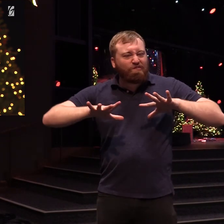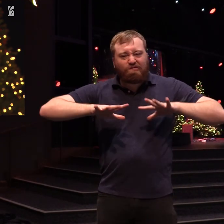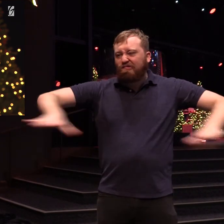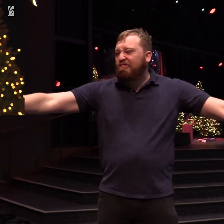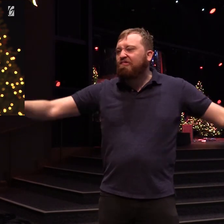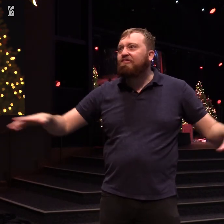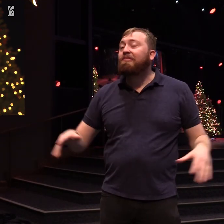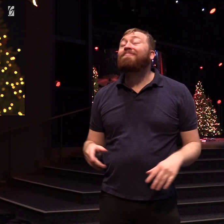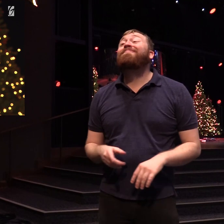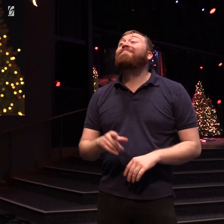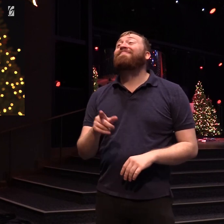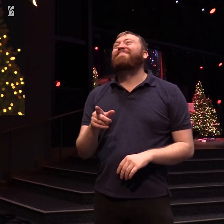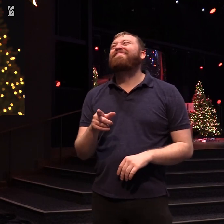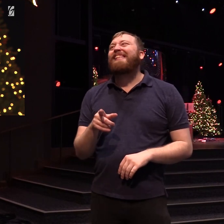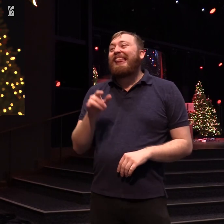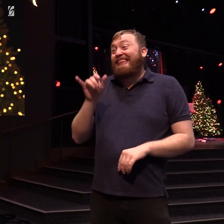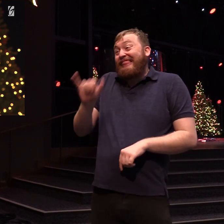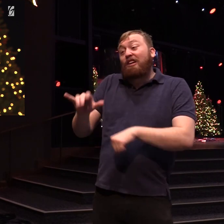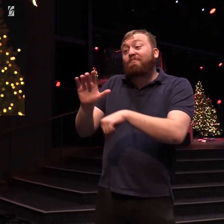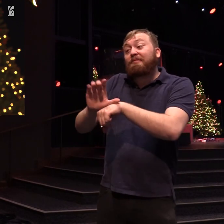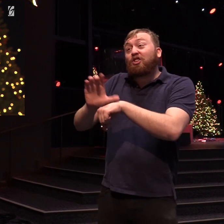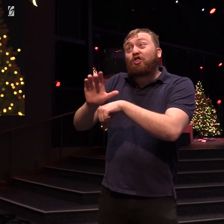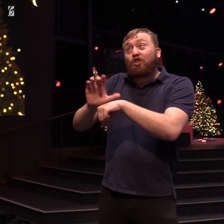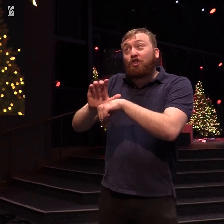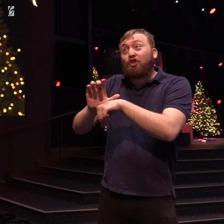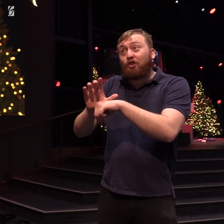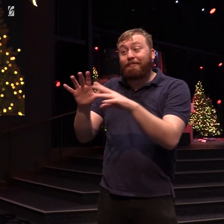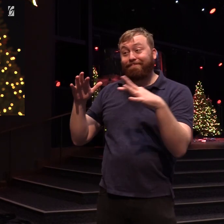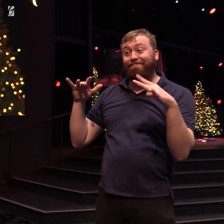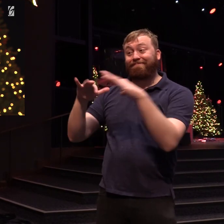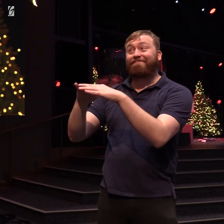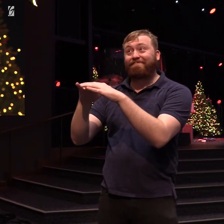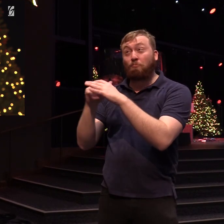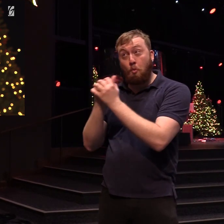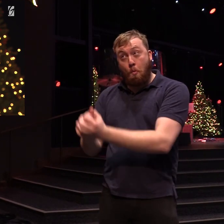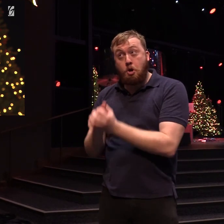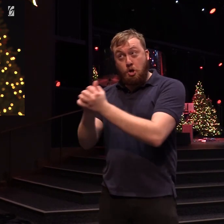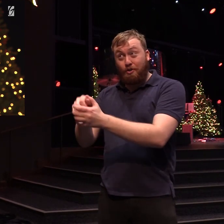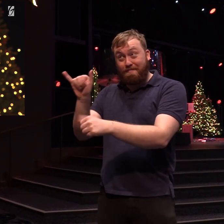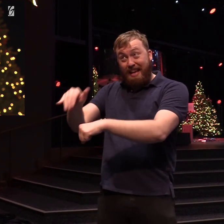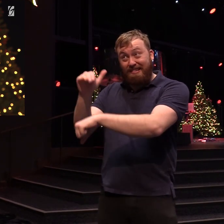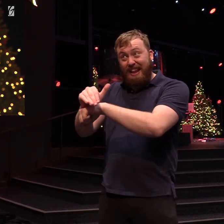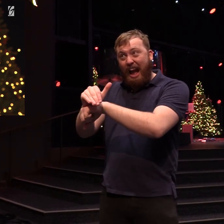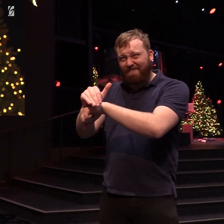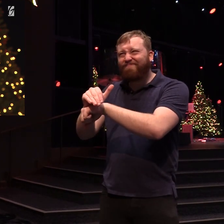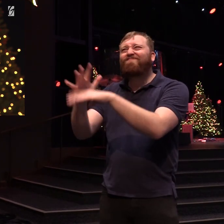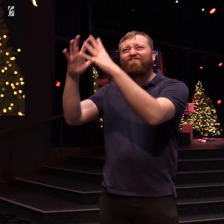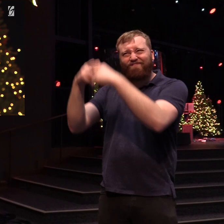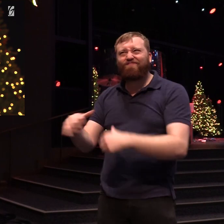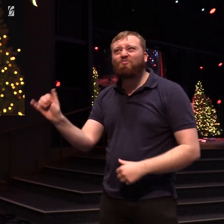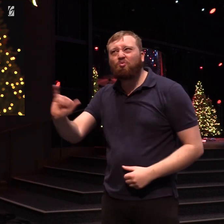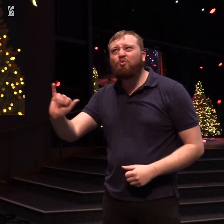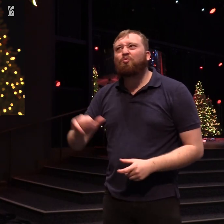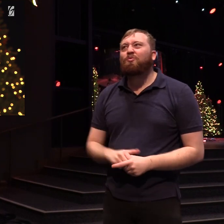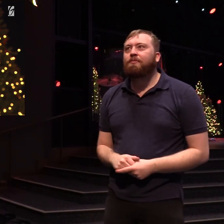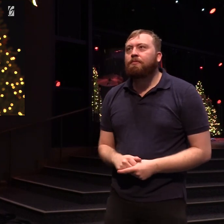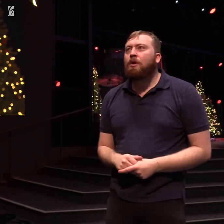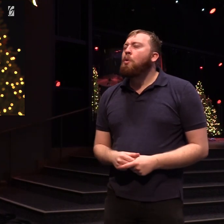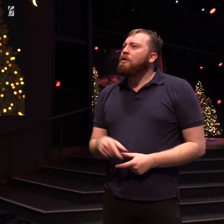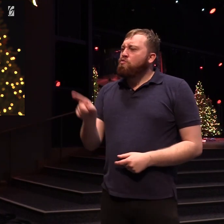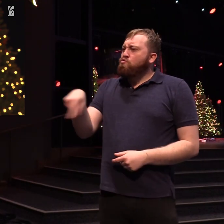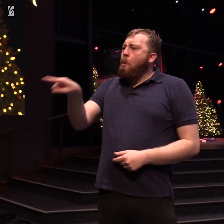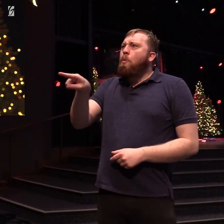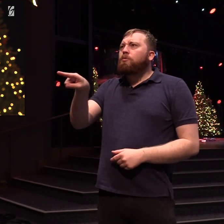including the building in which that church met. And when those stalwart